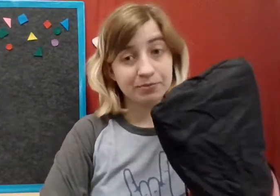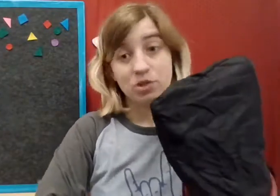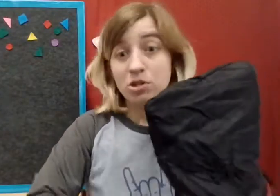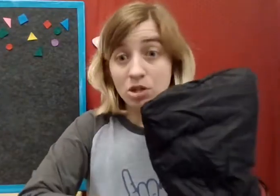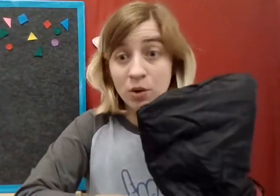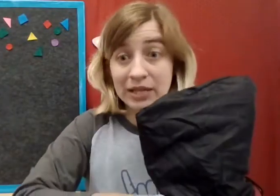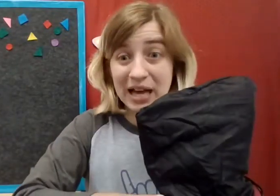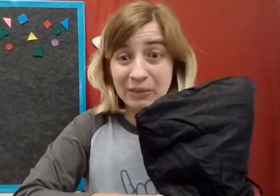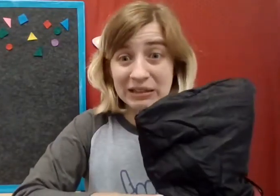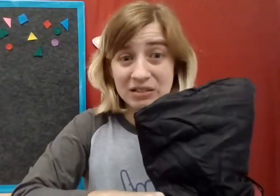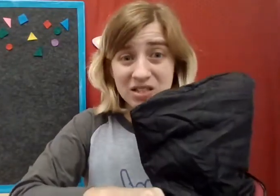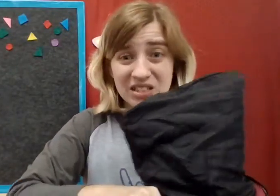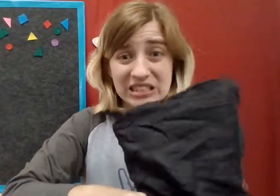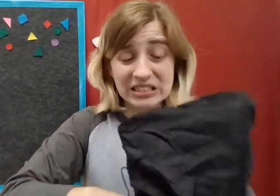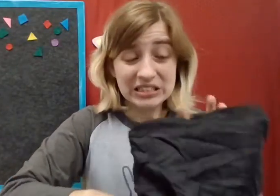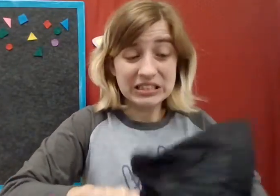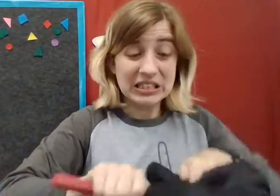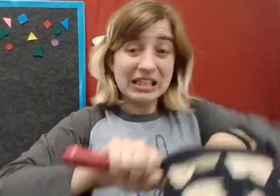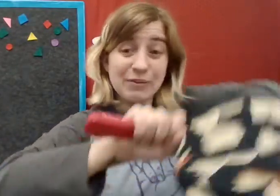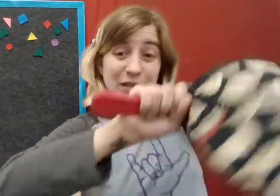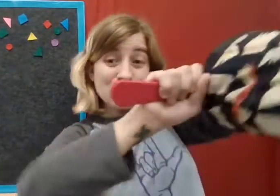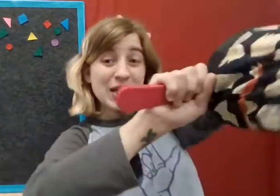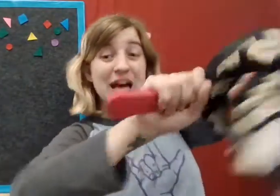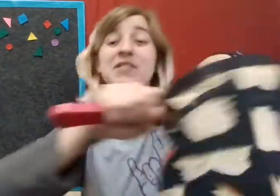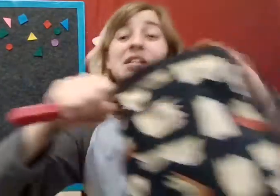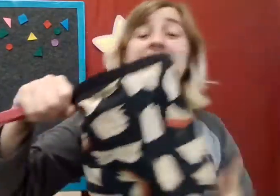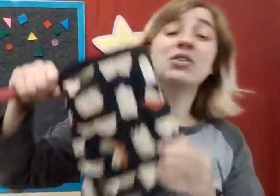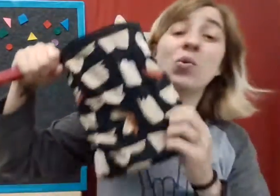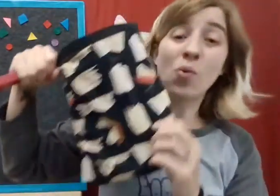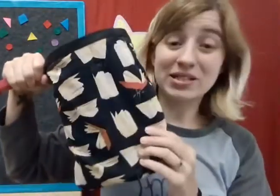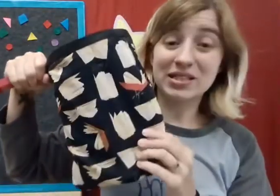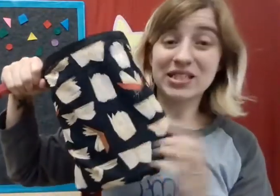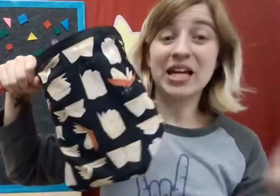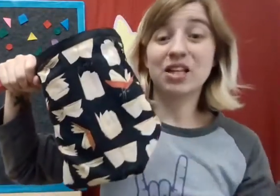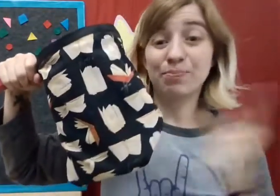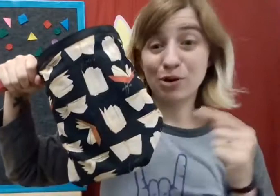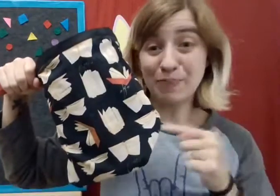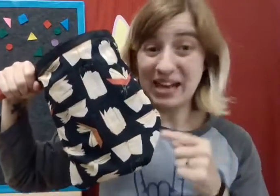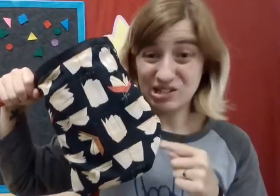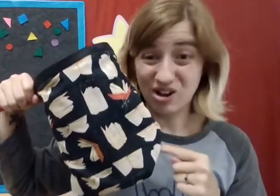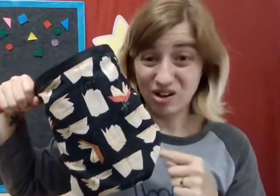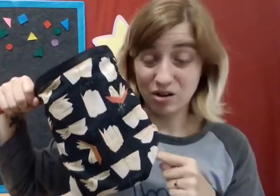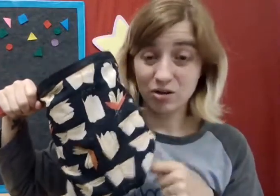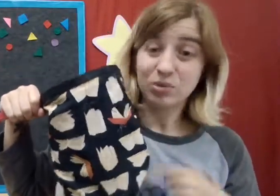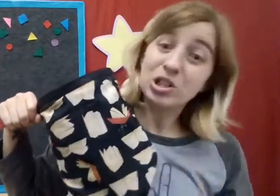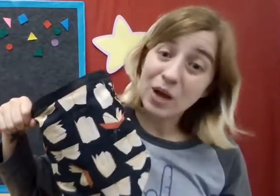Do you know what that means? It means we have to sing the What's Inside of the Book Bag song. Will you help me?